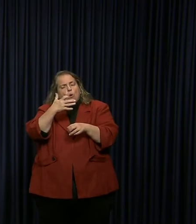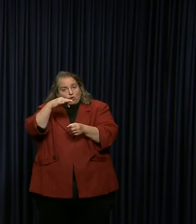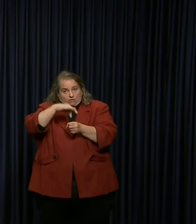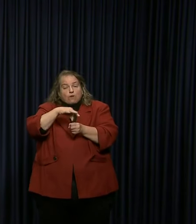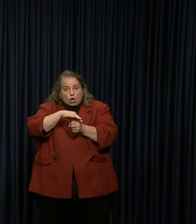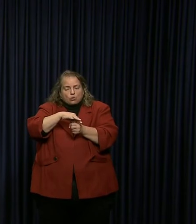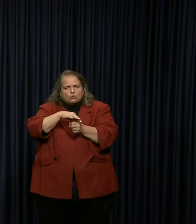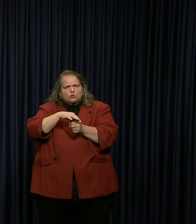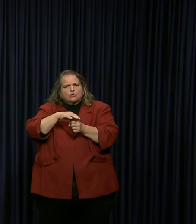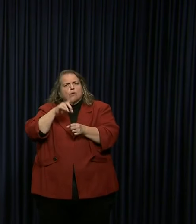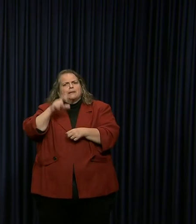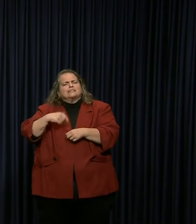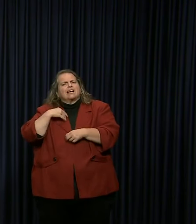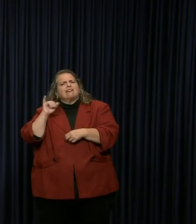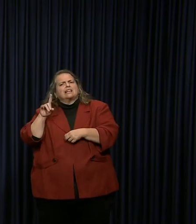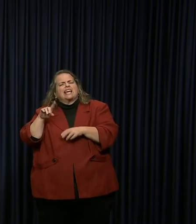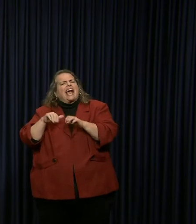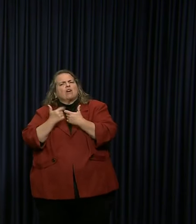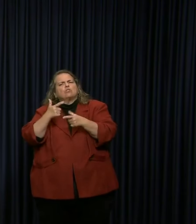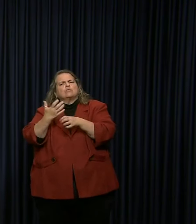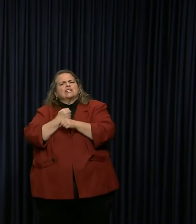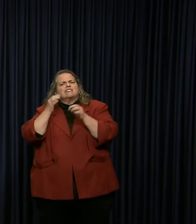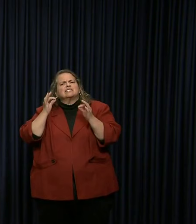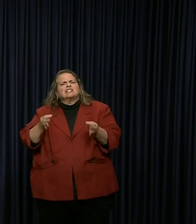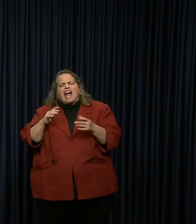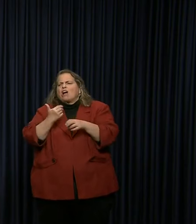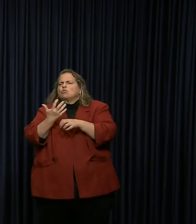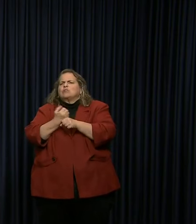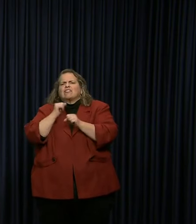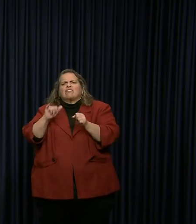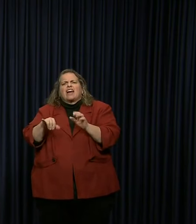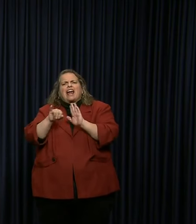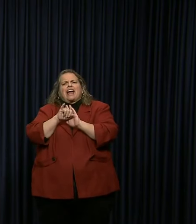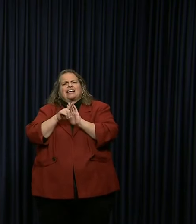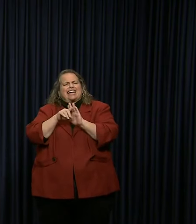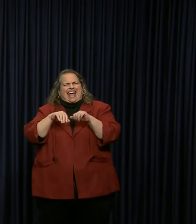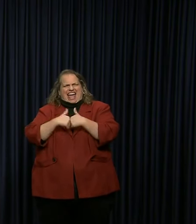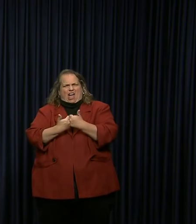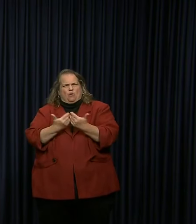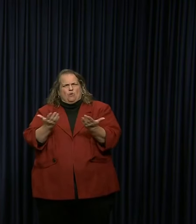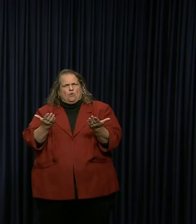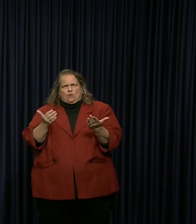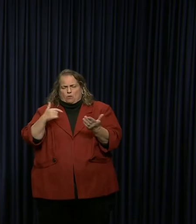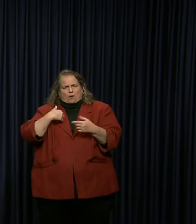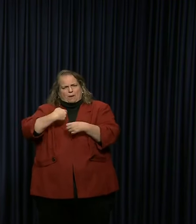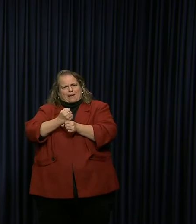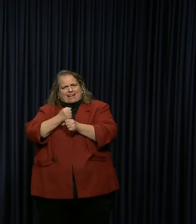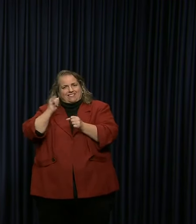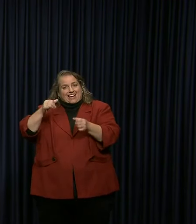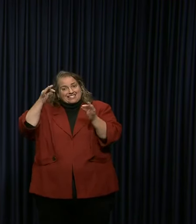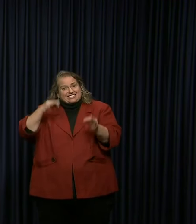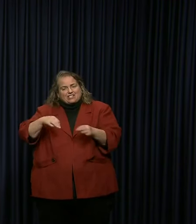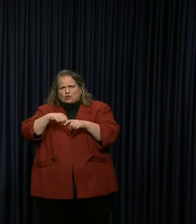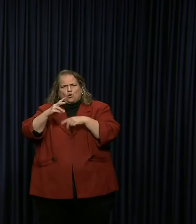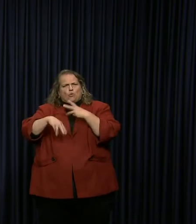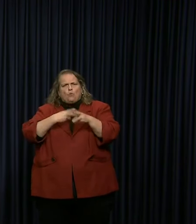vote. And I think that this is a decision being made in a world like we don't have